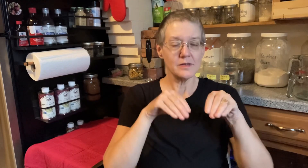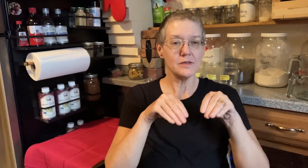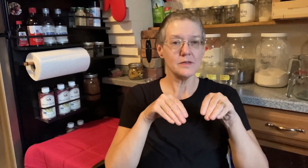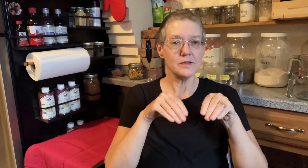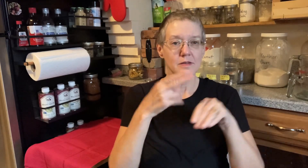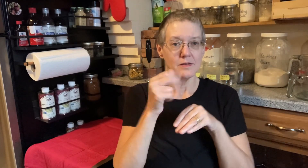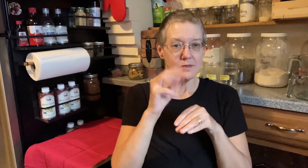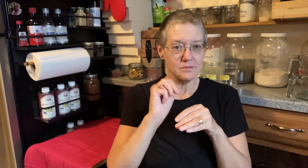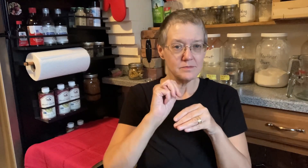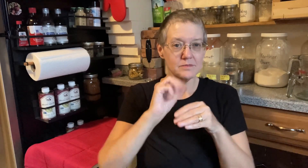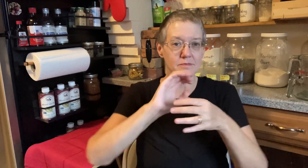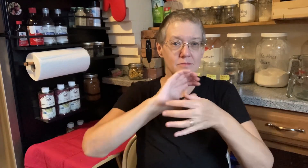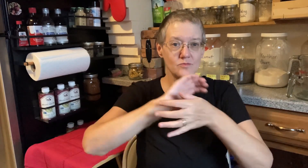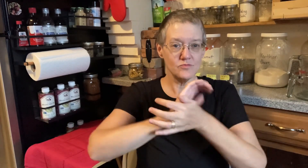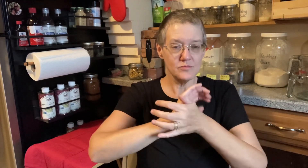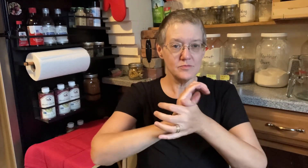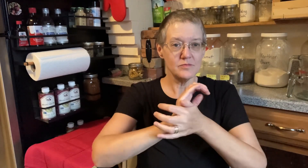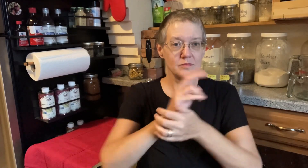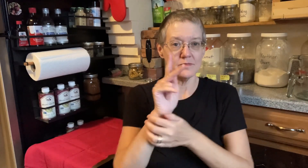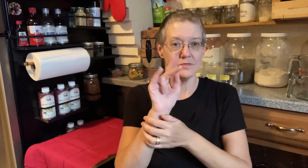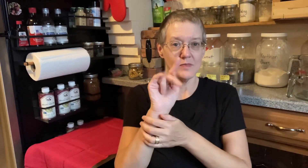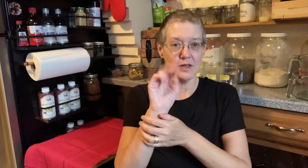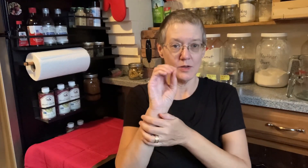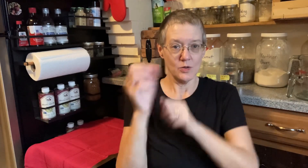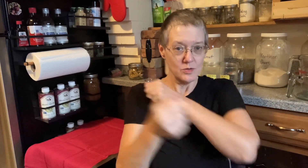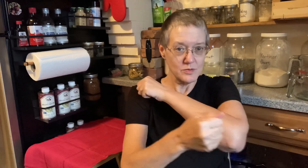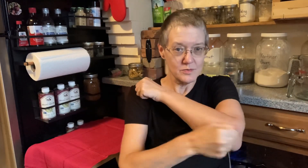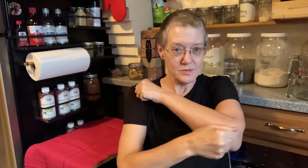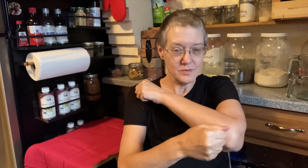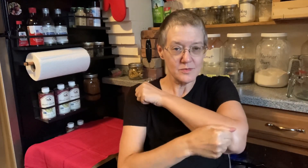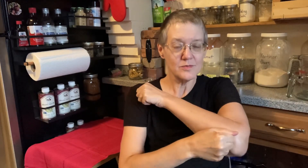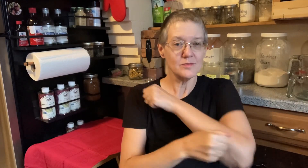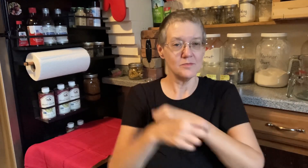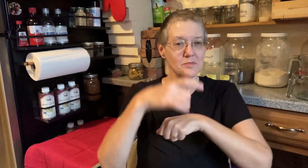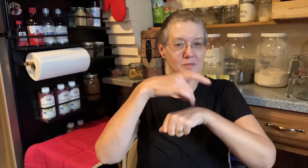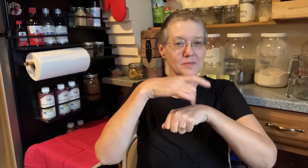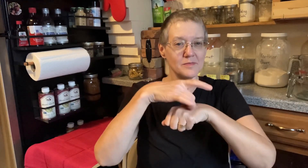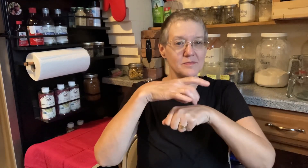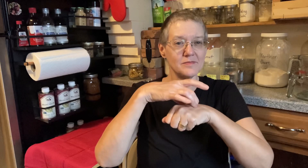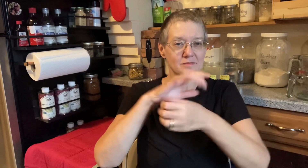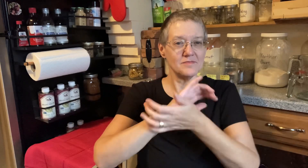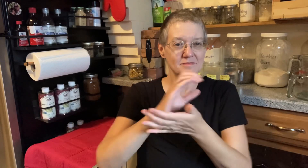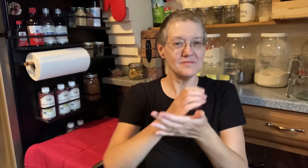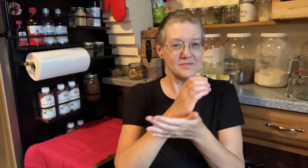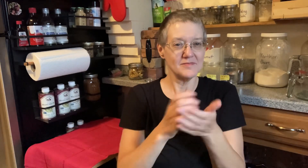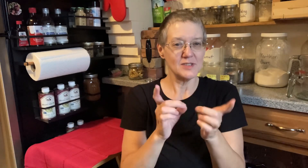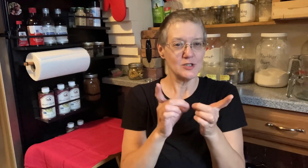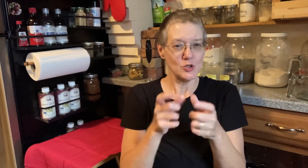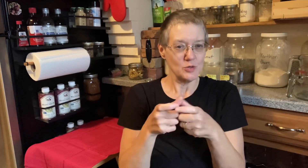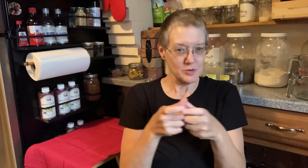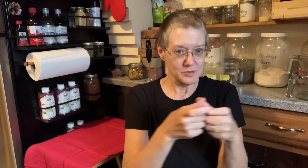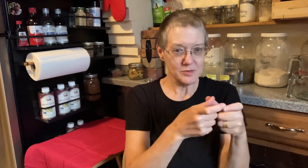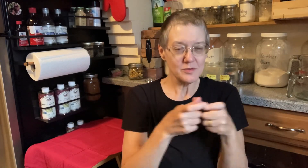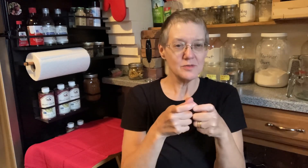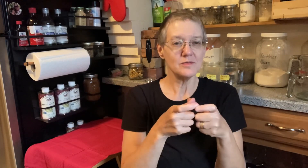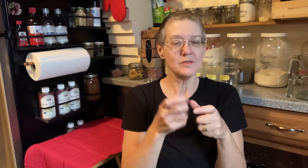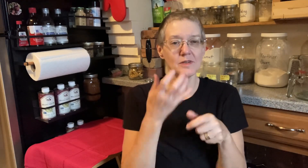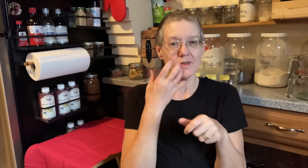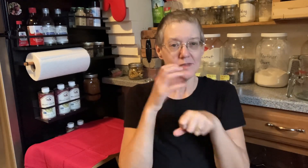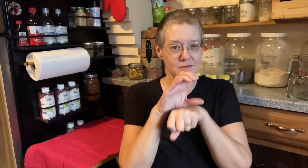If you missed the video where I packed it, I packed ham and cheese, keto crackers, our pumpkin cheesecake